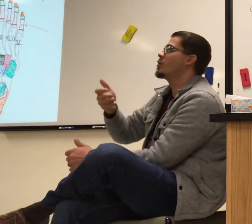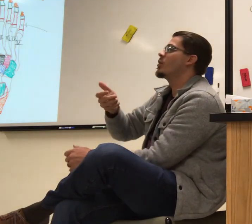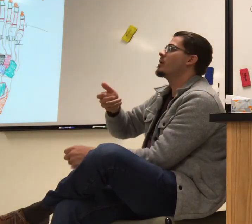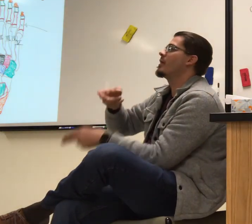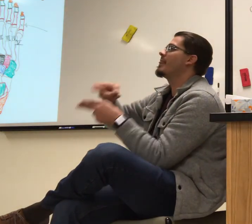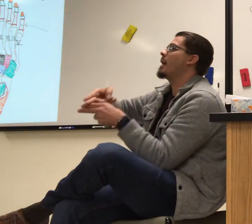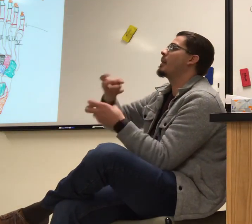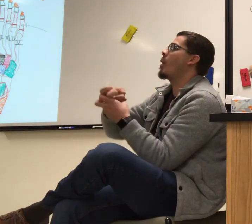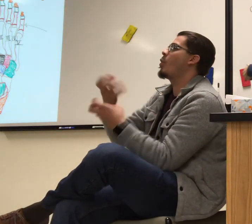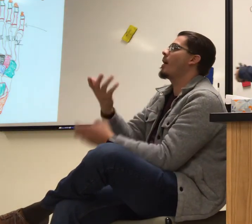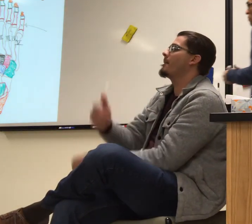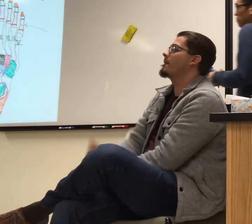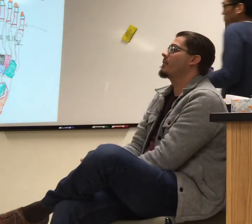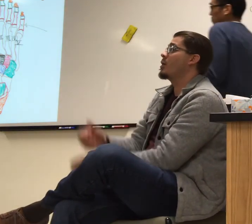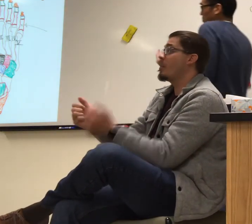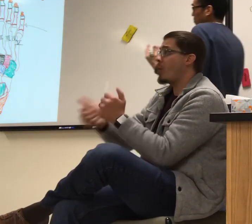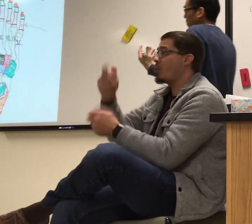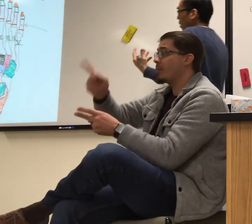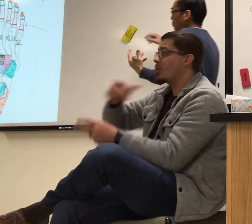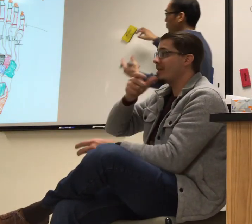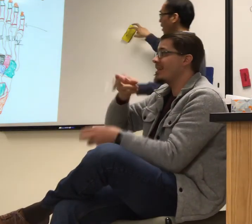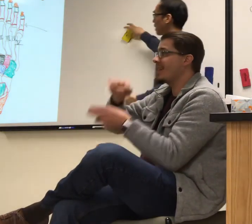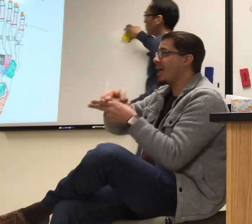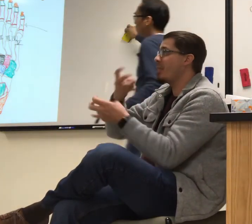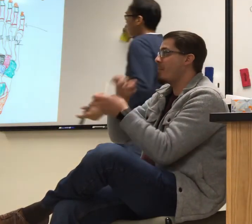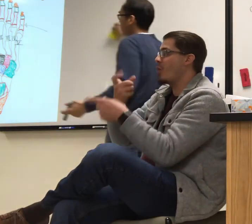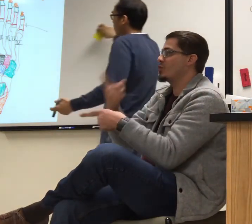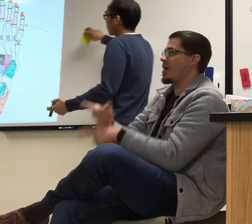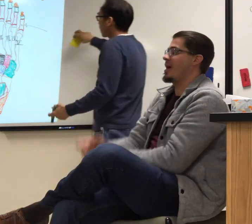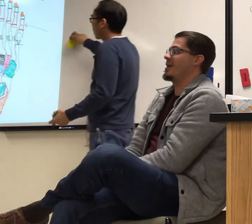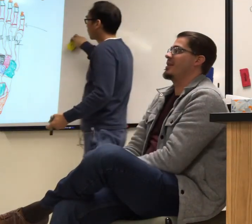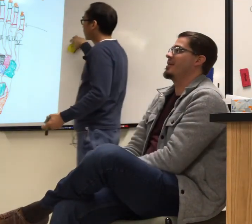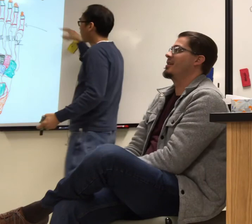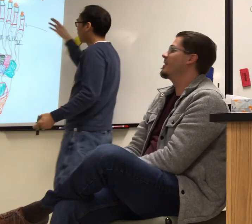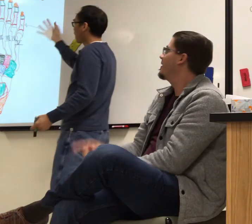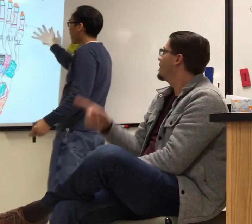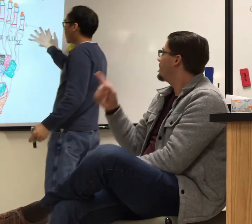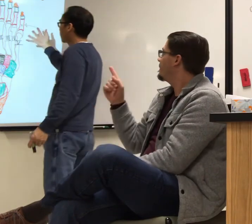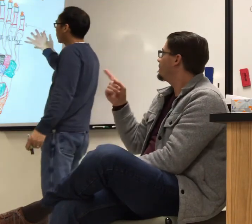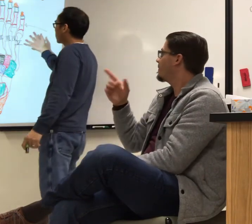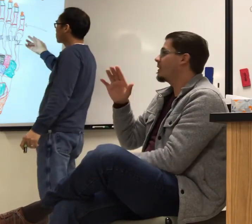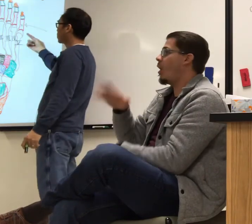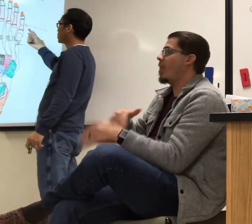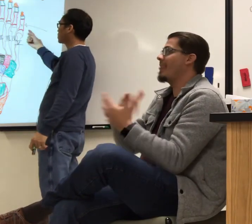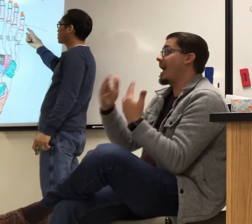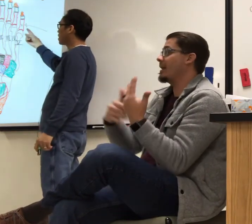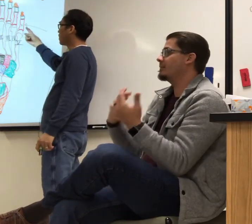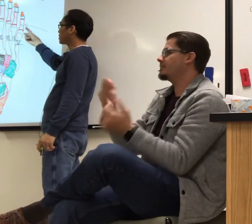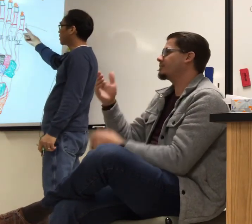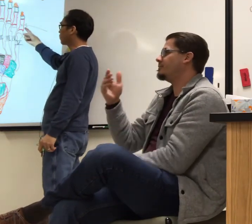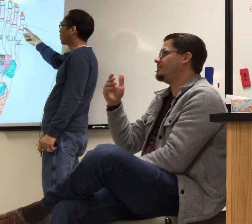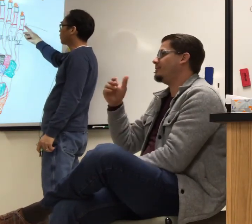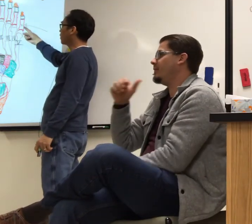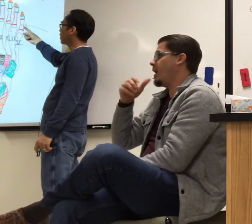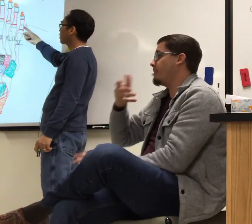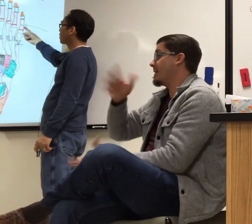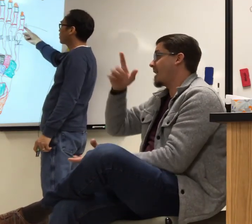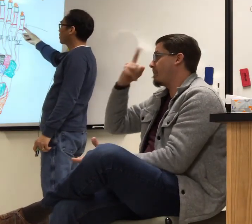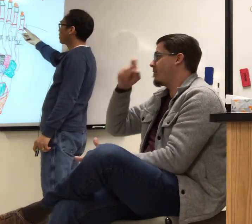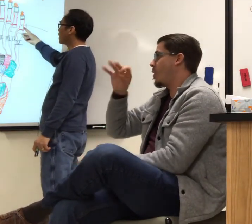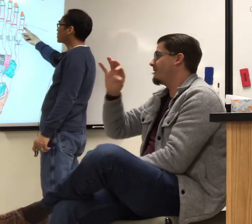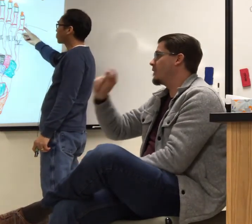Most people didn't name the bones right on the hand. So let's not mess it up for the